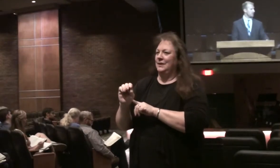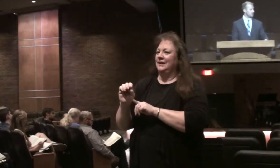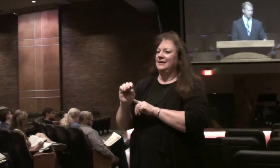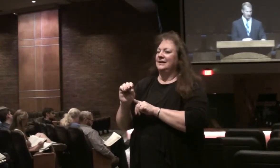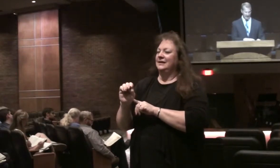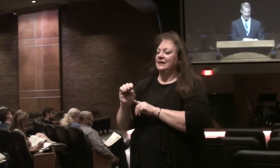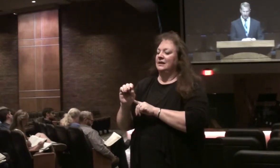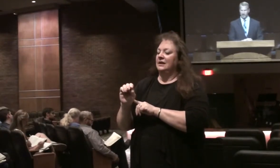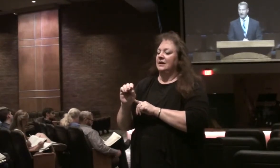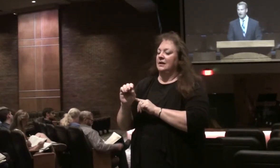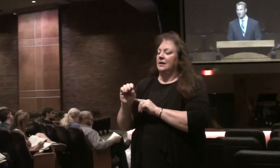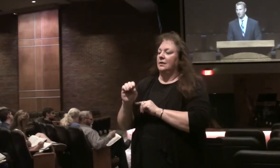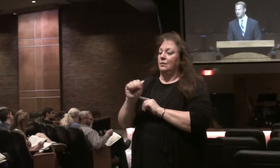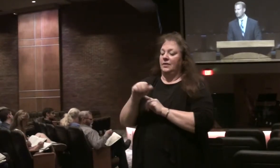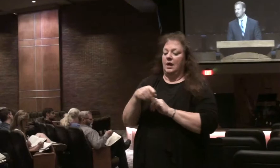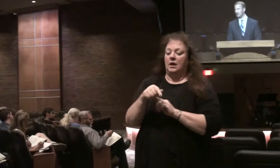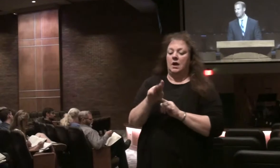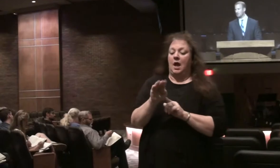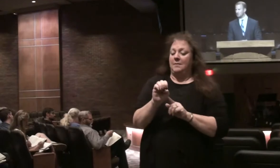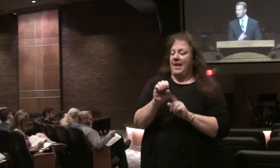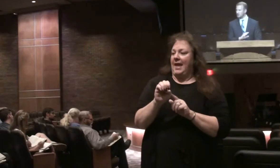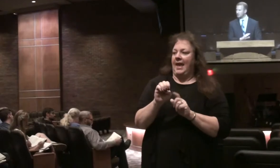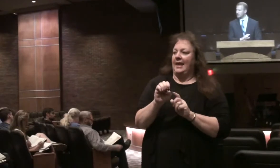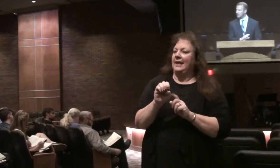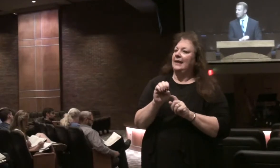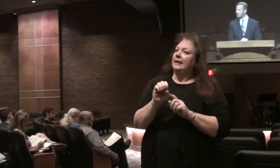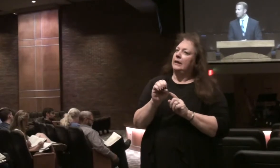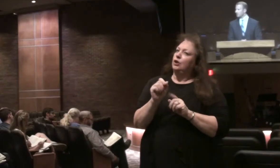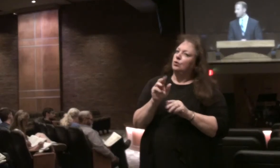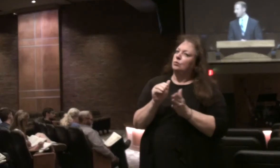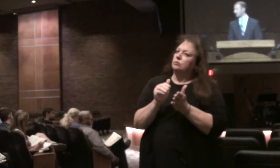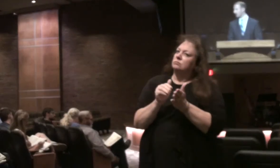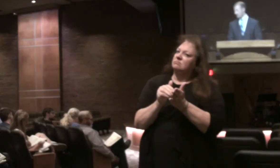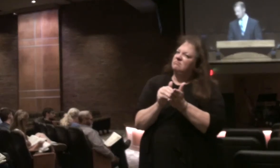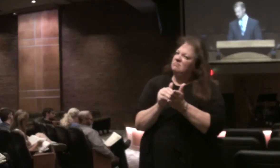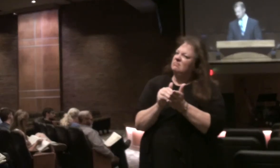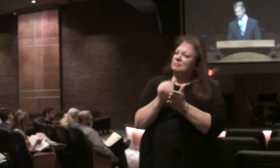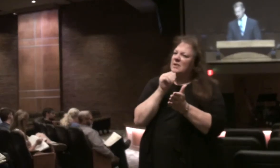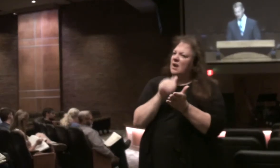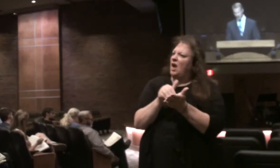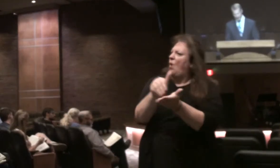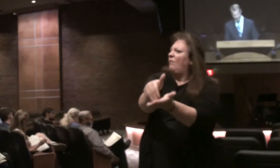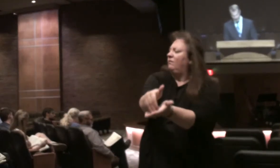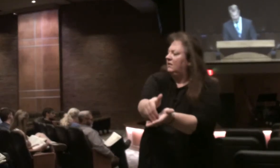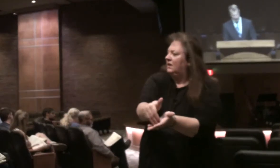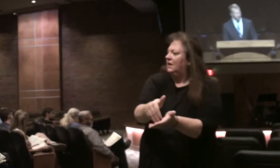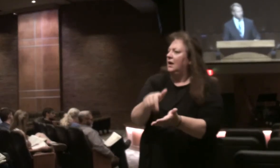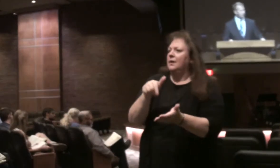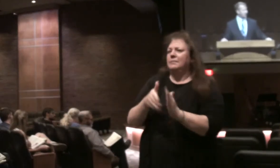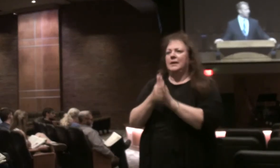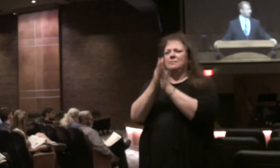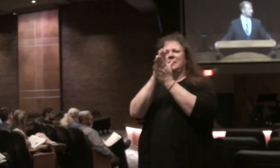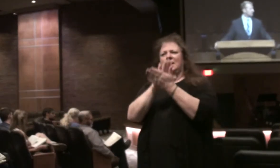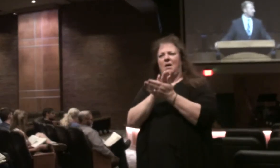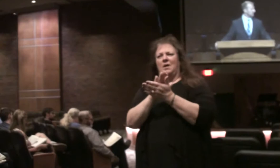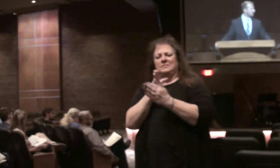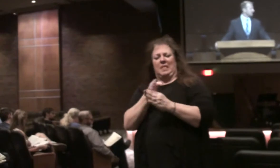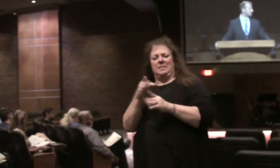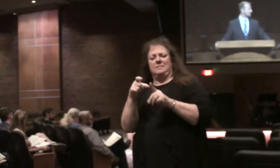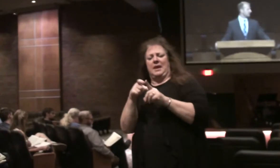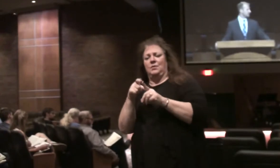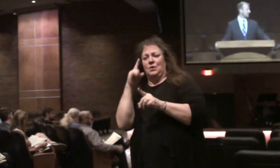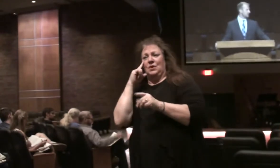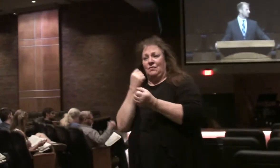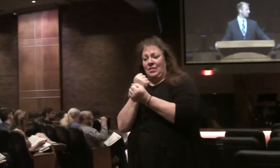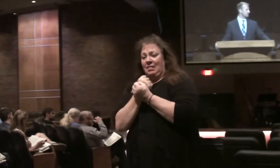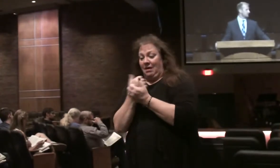Testament. But the noun, agape, wasn't very common. It was used a little bit, but not a lot. And yet this becomes the prime word for love in the